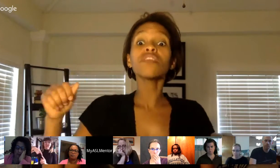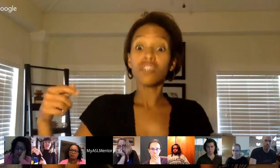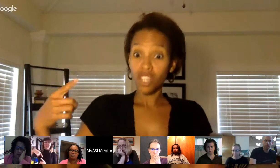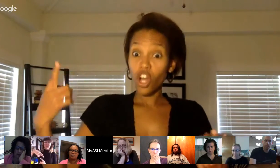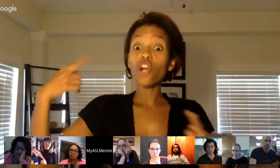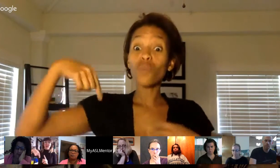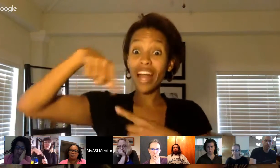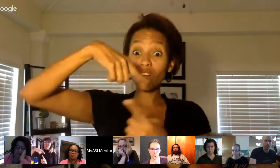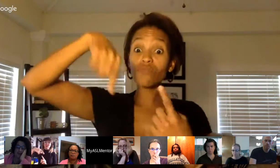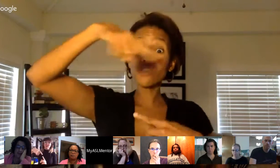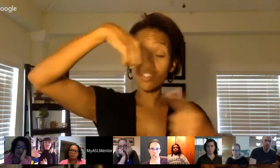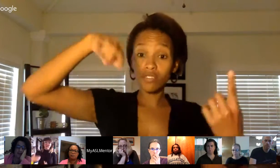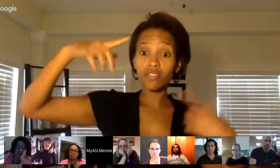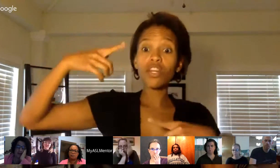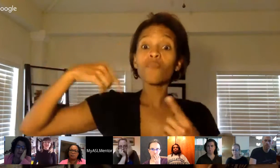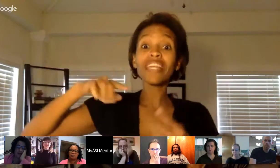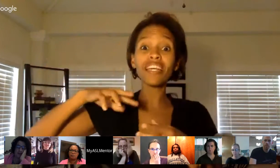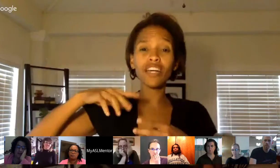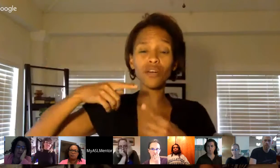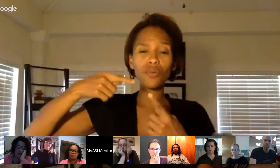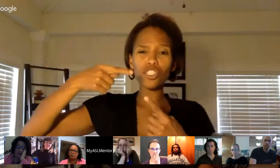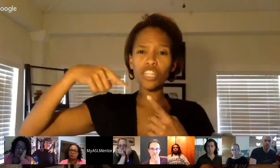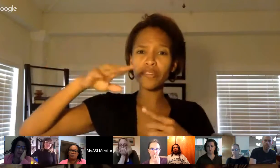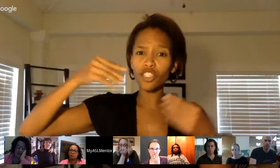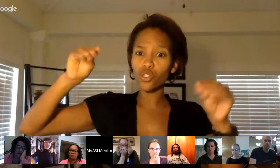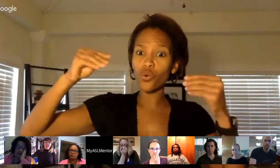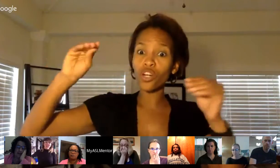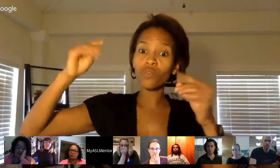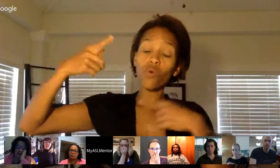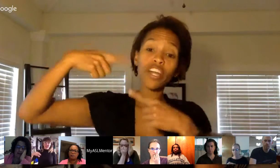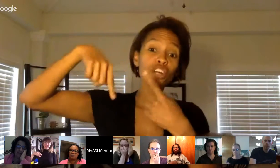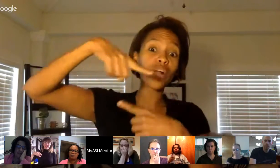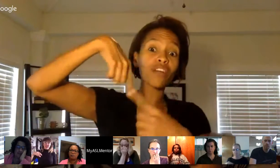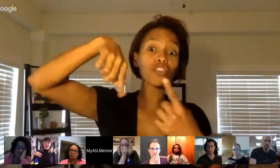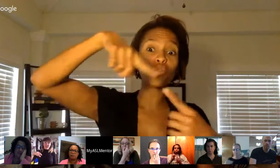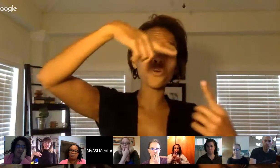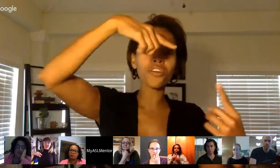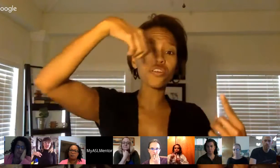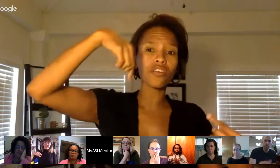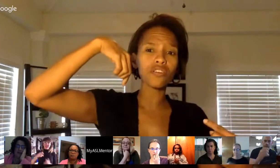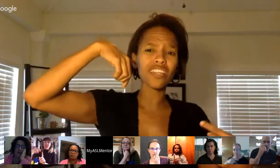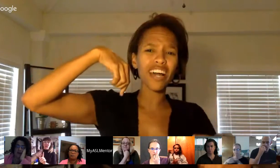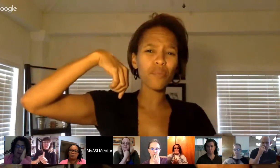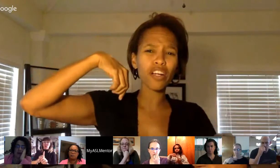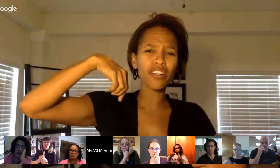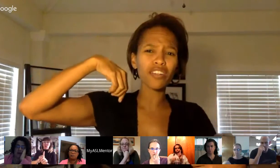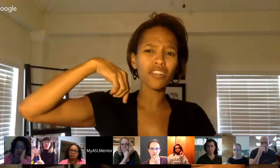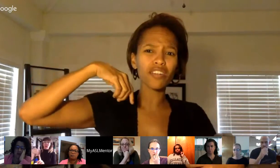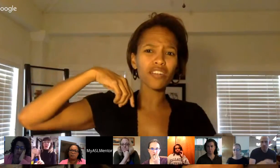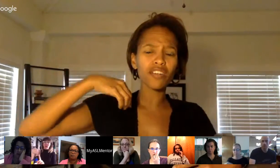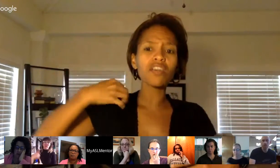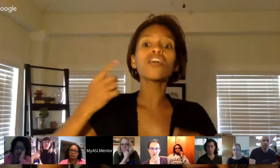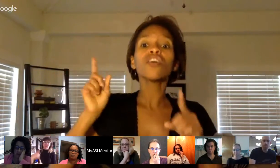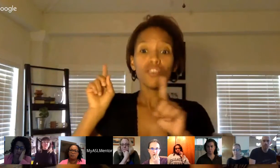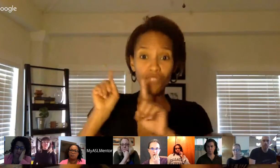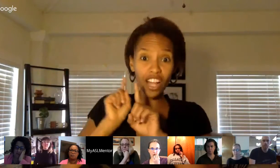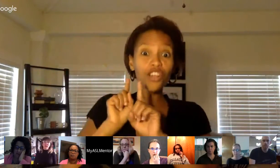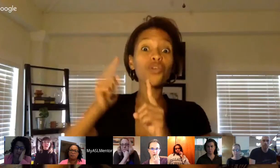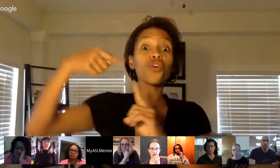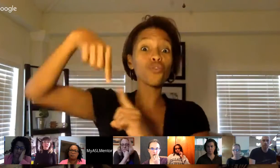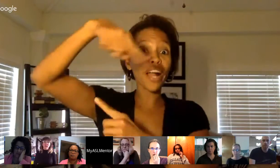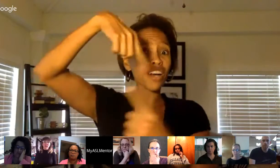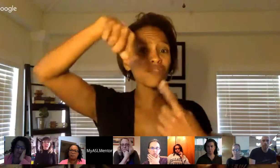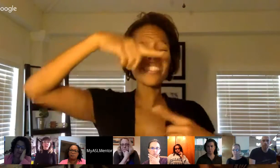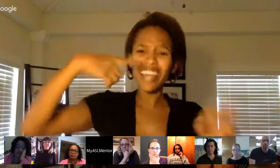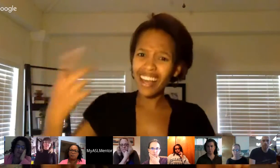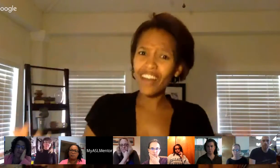Anyone? Around? Meaning where she talked about the store, walking around the store? Is it that part? Follow